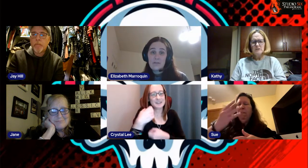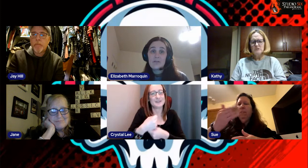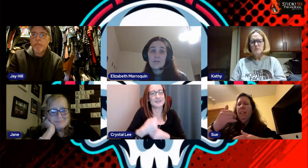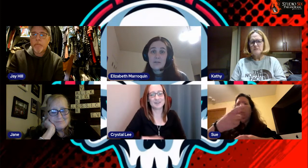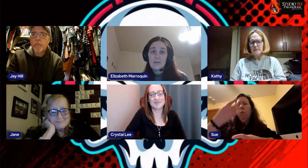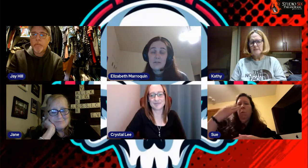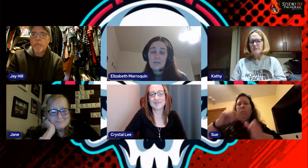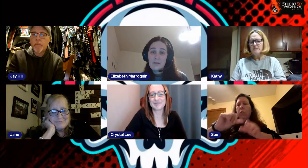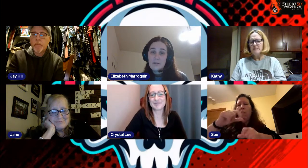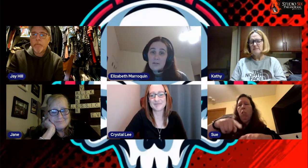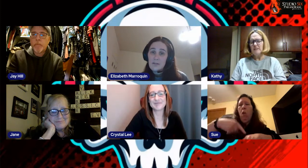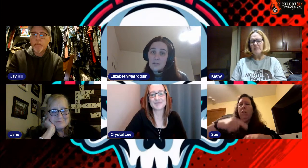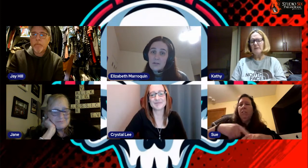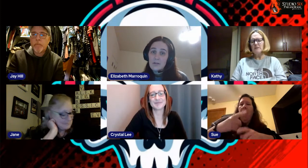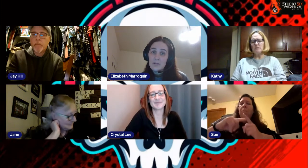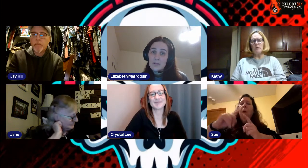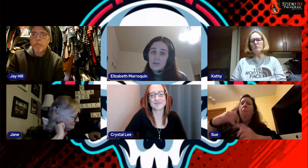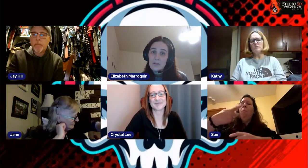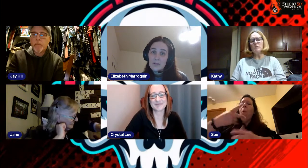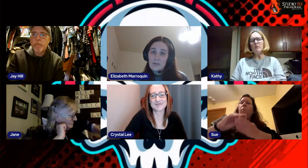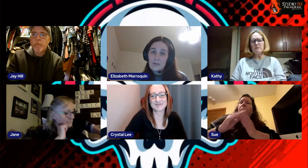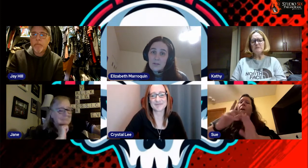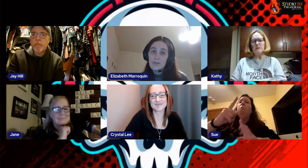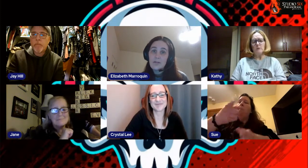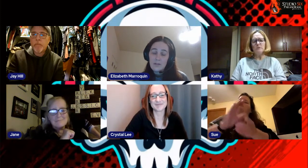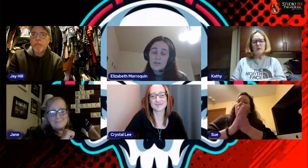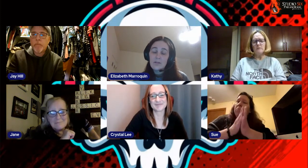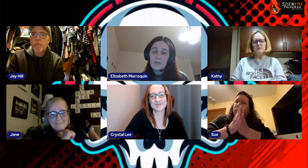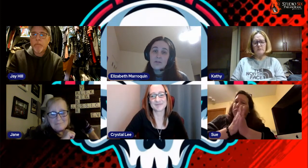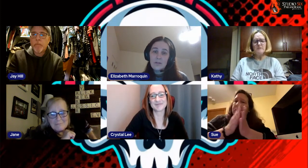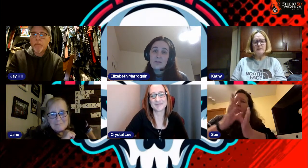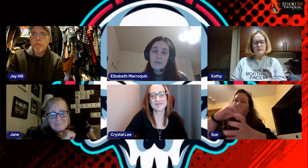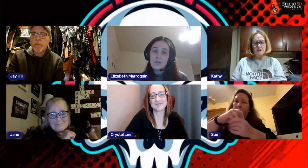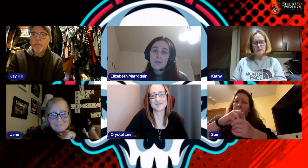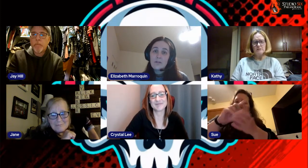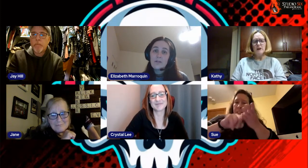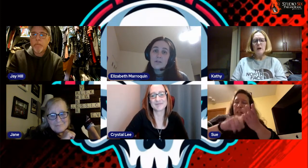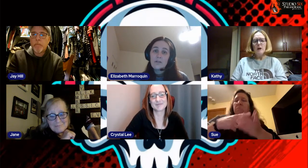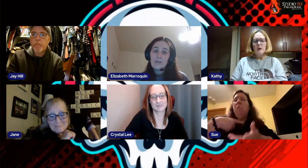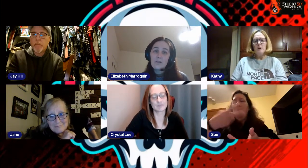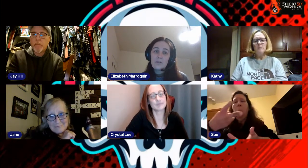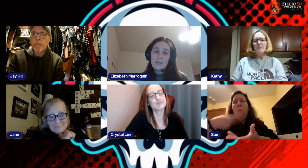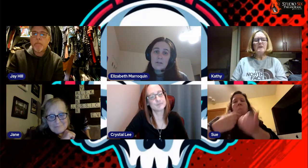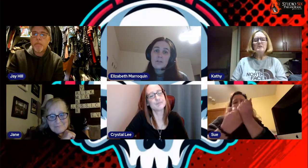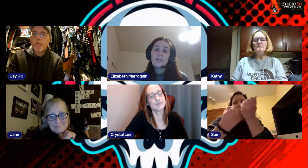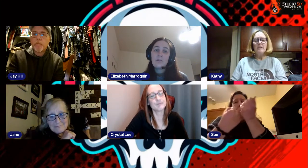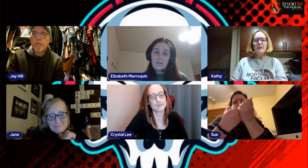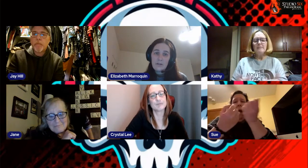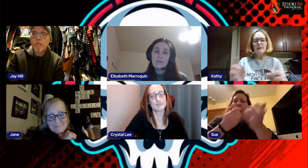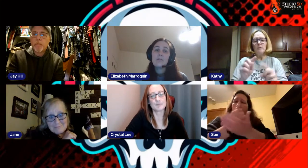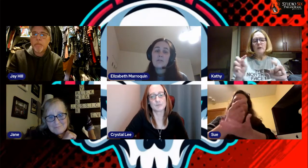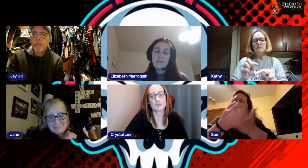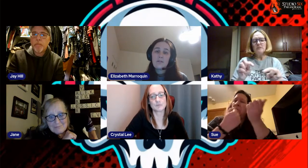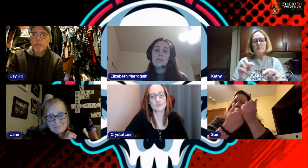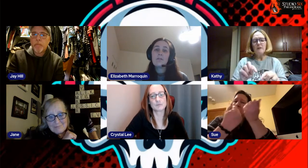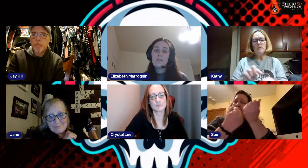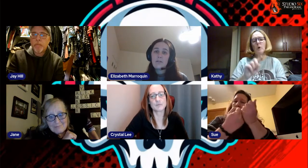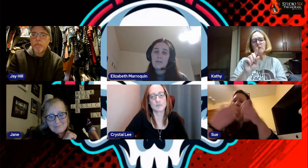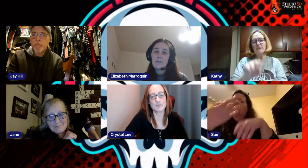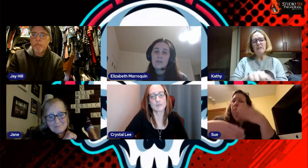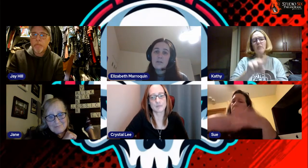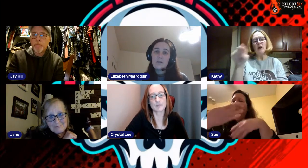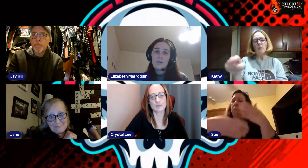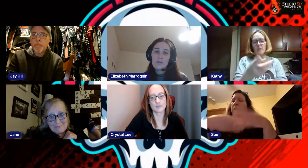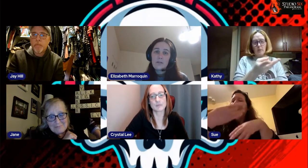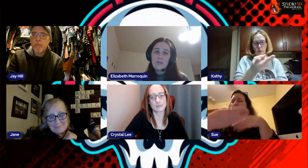Oh, wow. Sue was saying 15, I think, Sue and Krista knew each other for 15 years, but they didn't realize they were into the